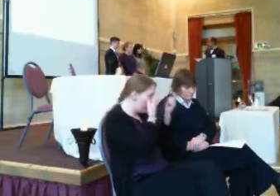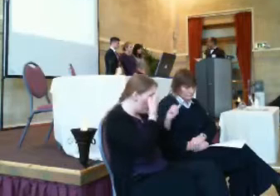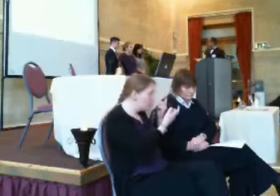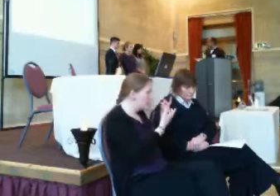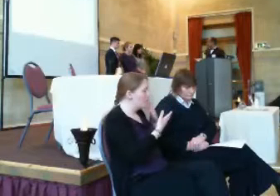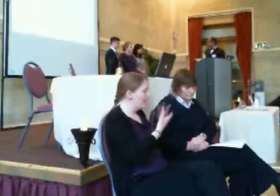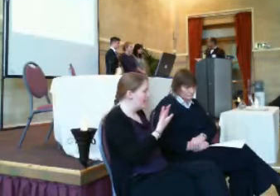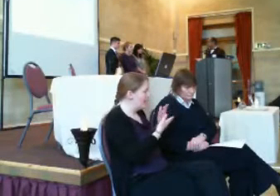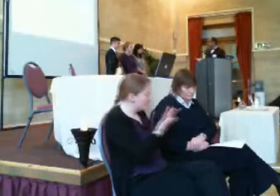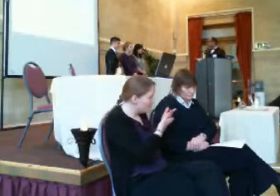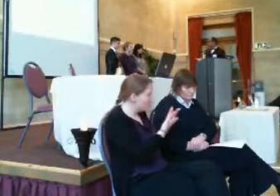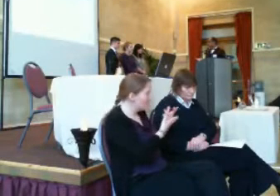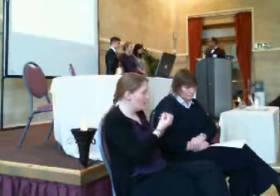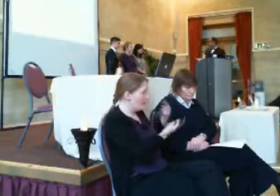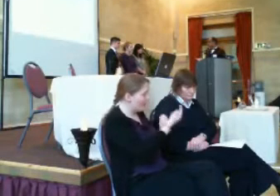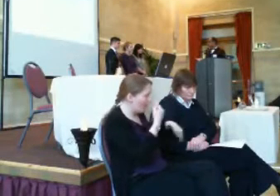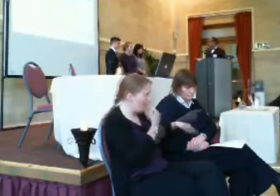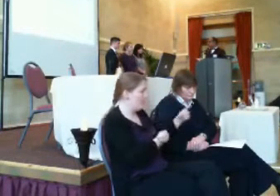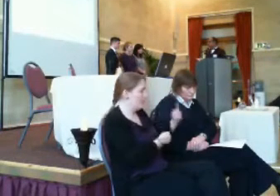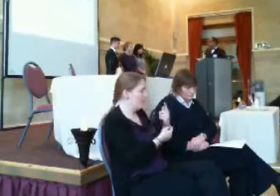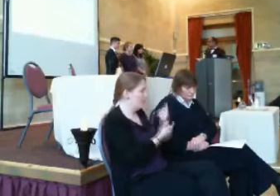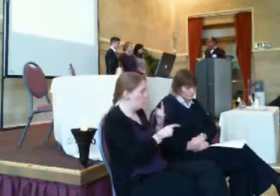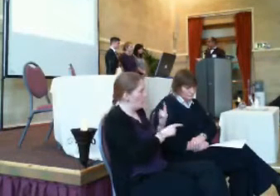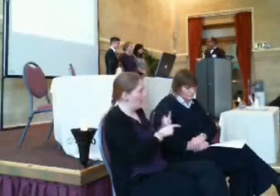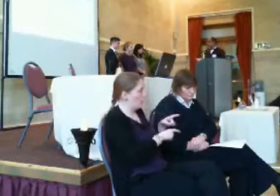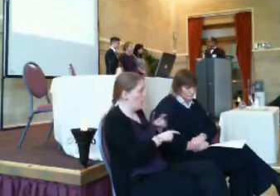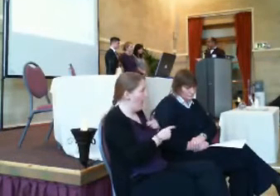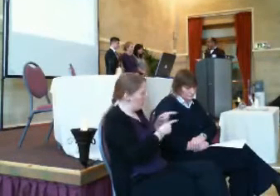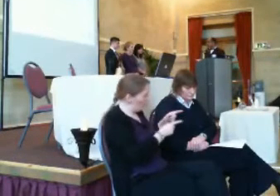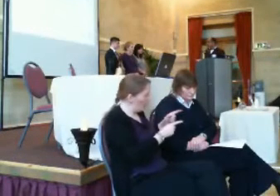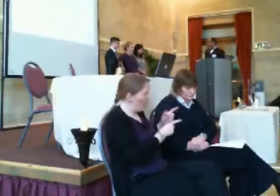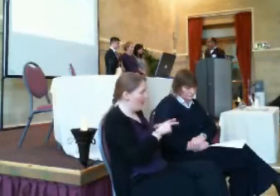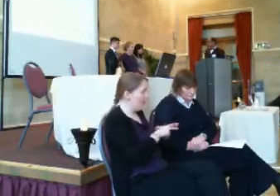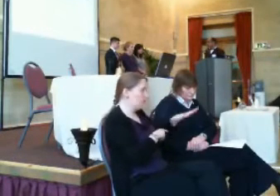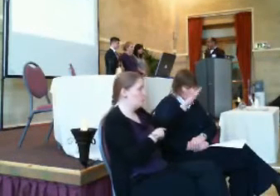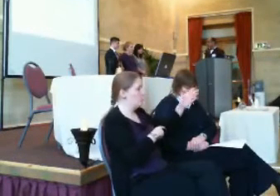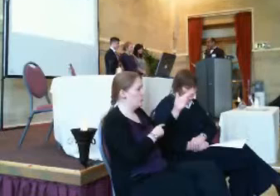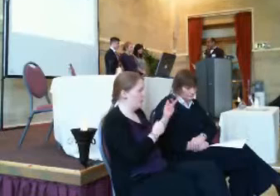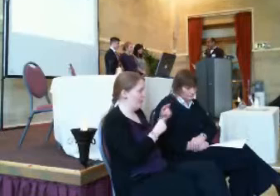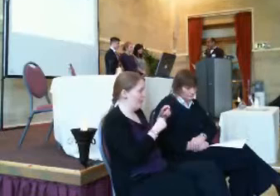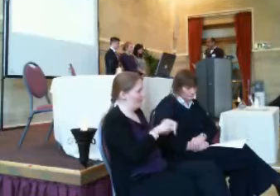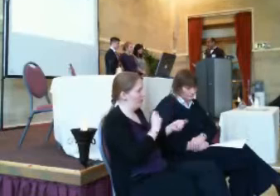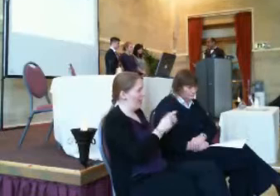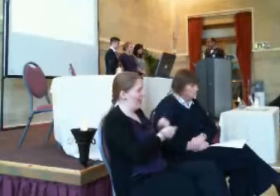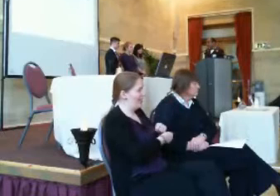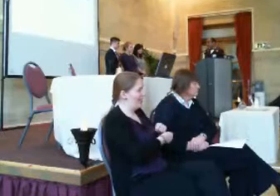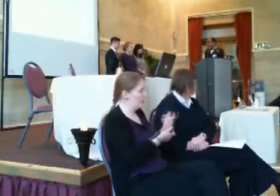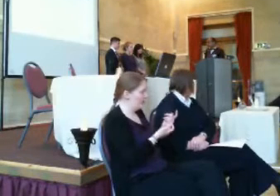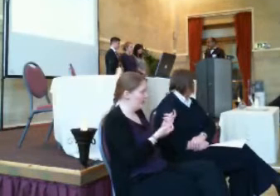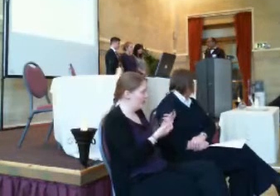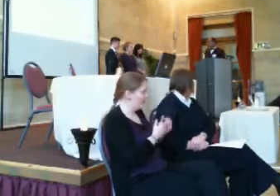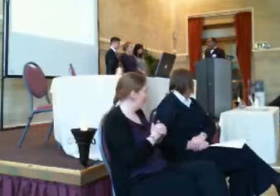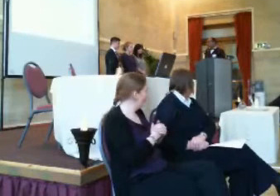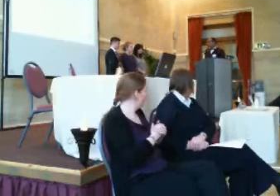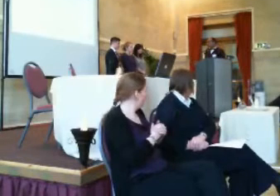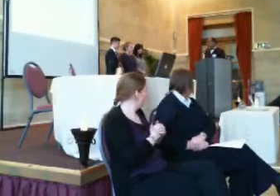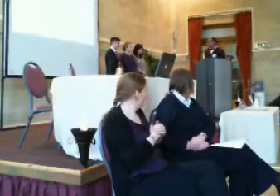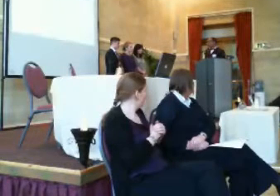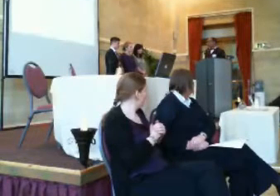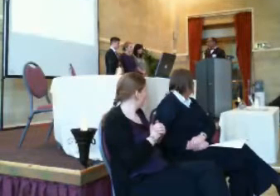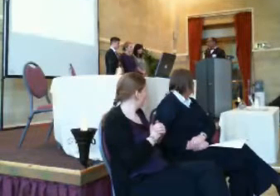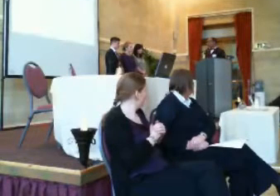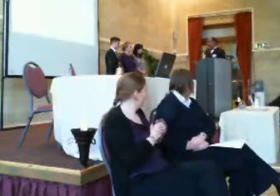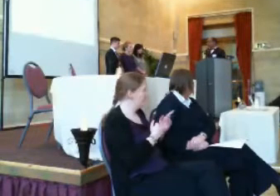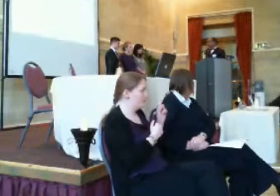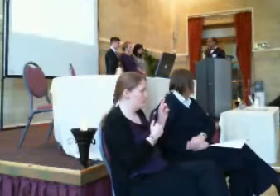with your colleagues and others. You are the future. As you've already testified,